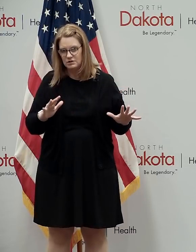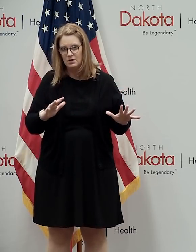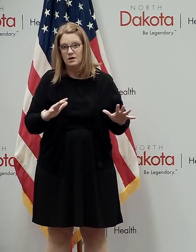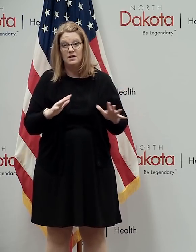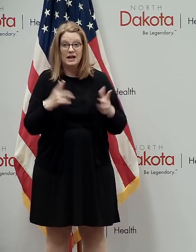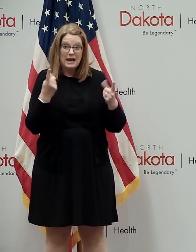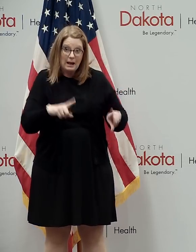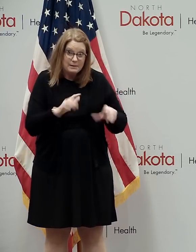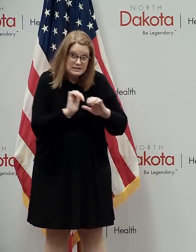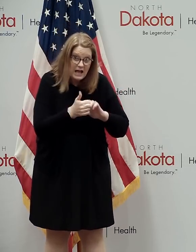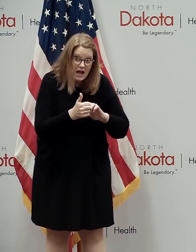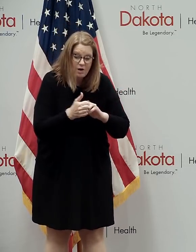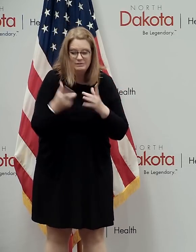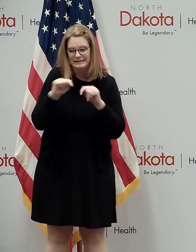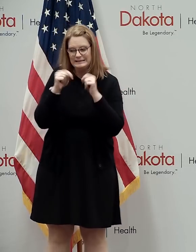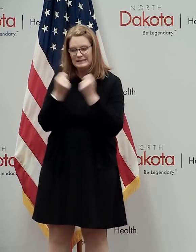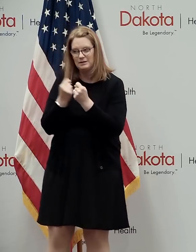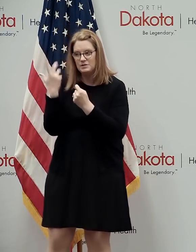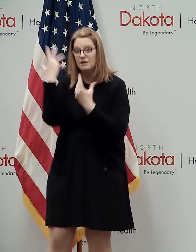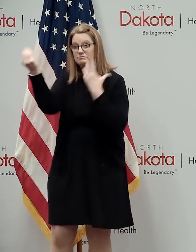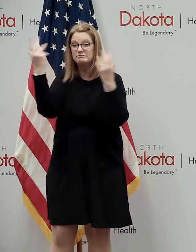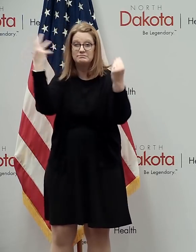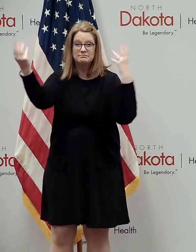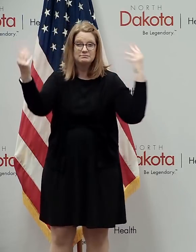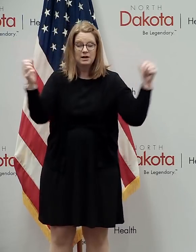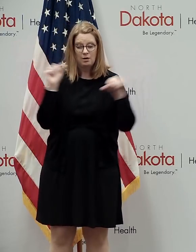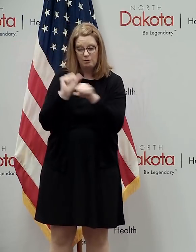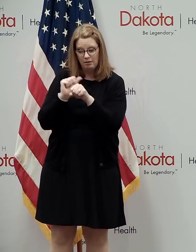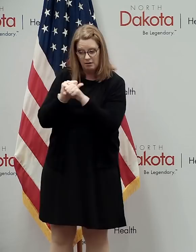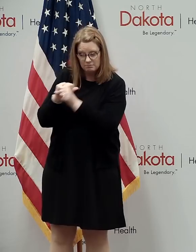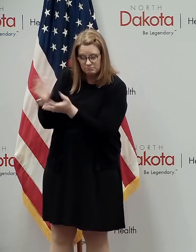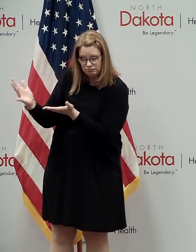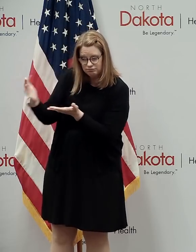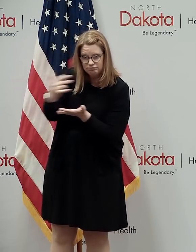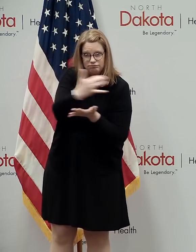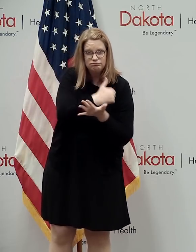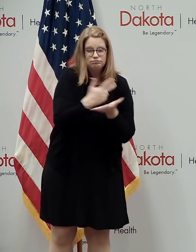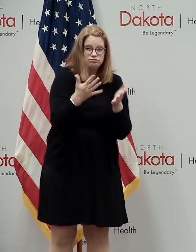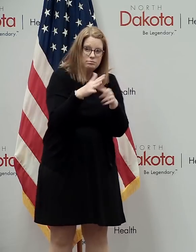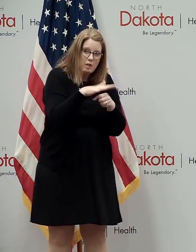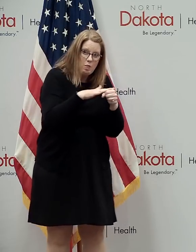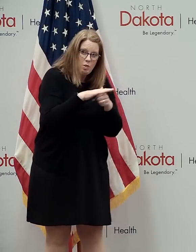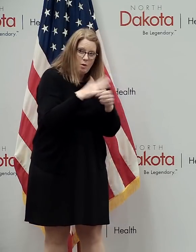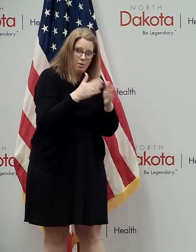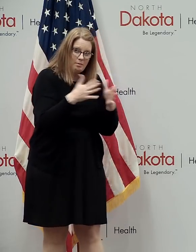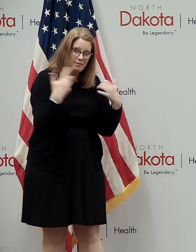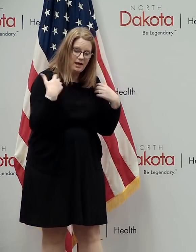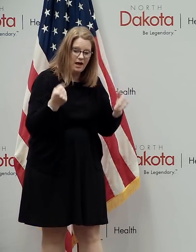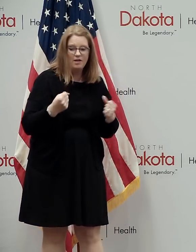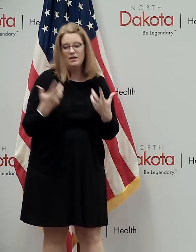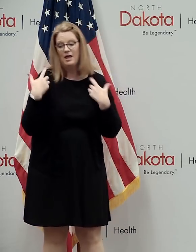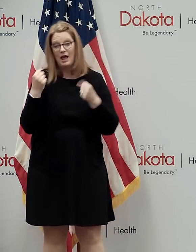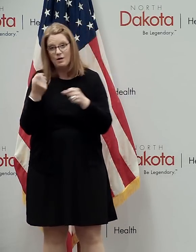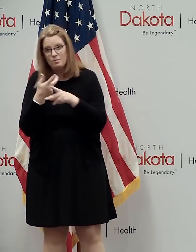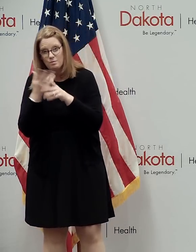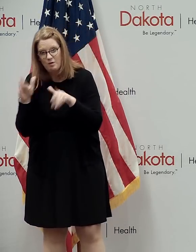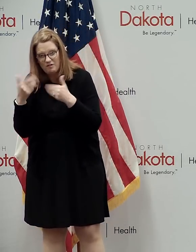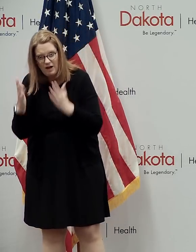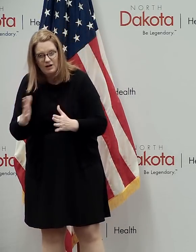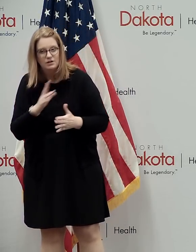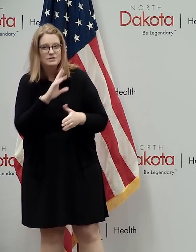efforts by the teams that are out working, collecting the tests, local public health, our health providers, North Dakota National